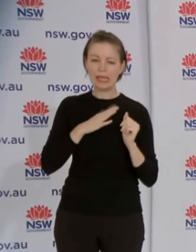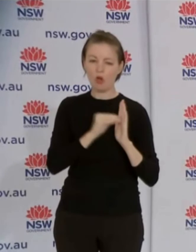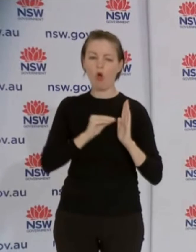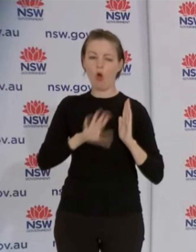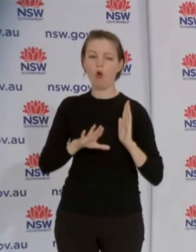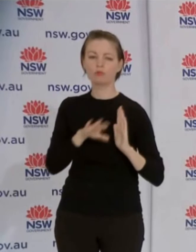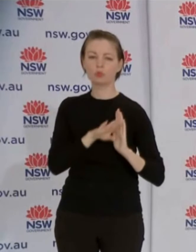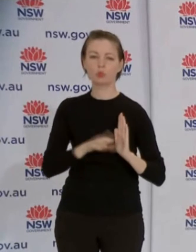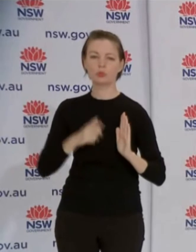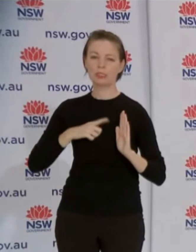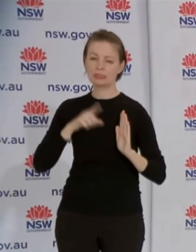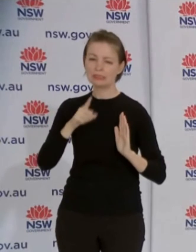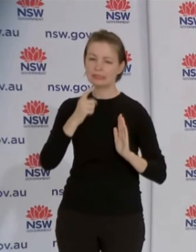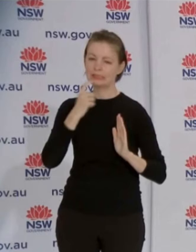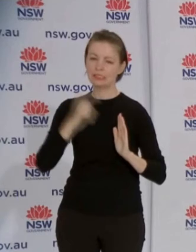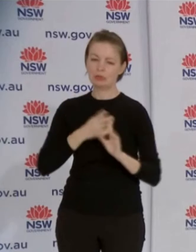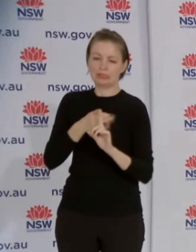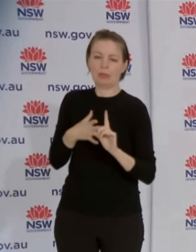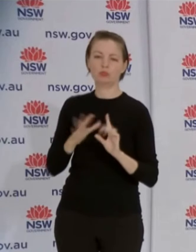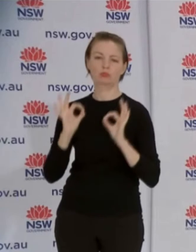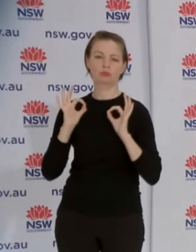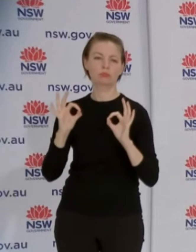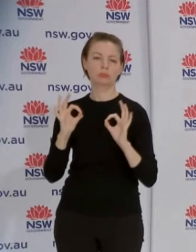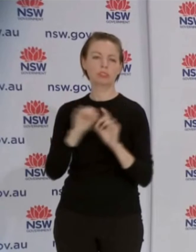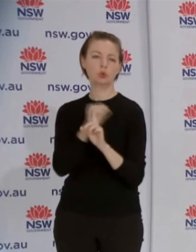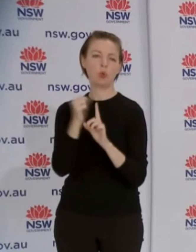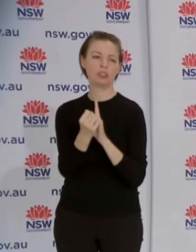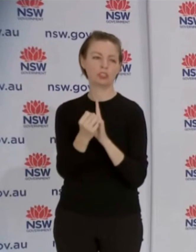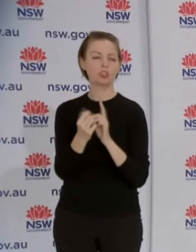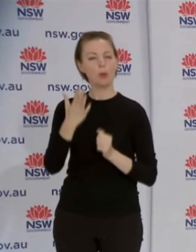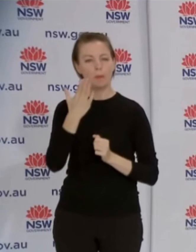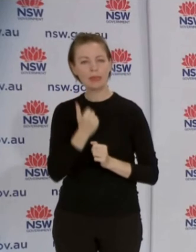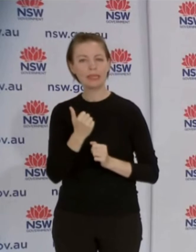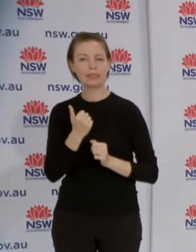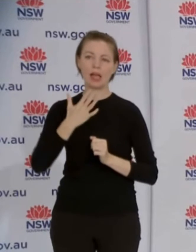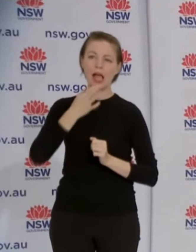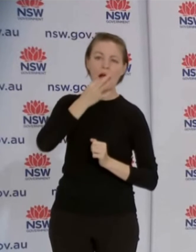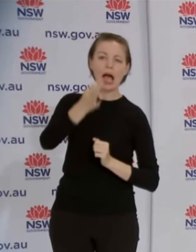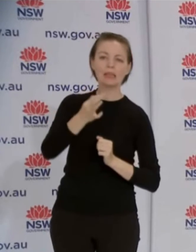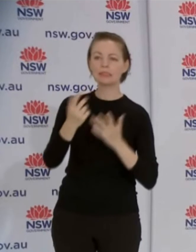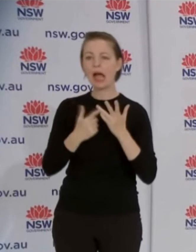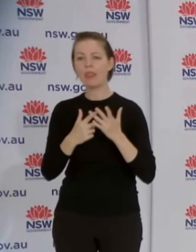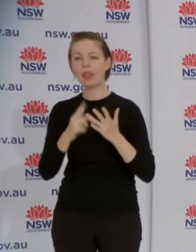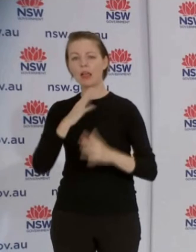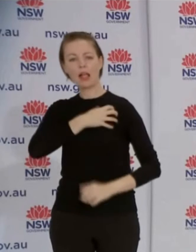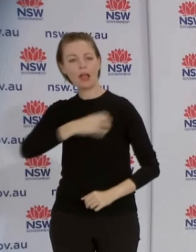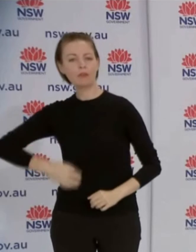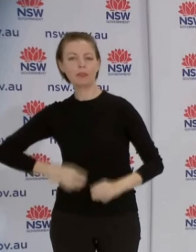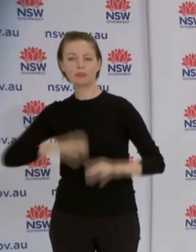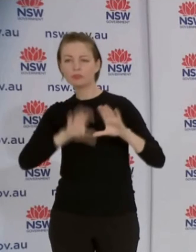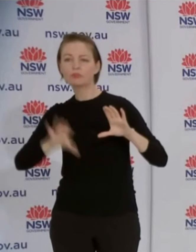ask everyone to consider those cases, consider those exemptions, and also to have a compassionate approach,